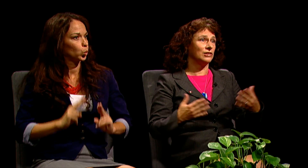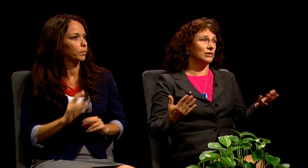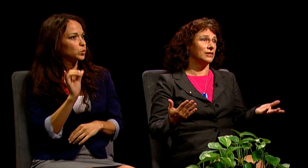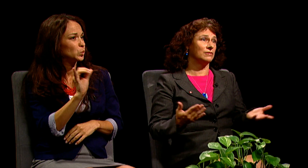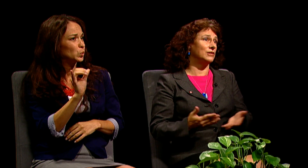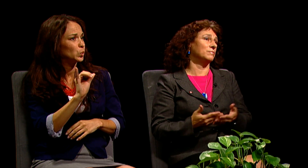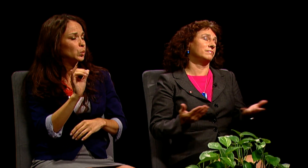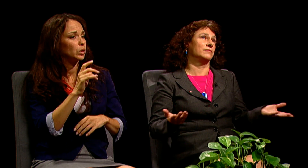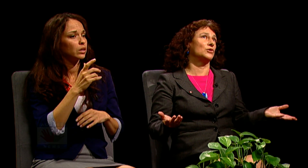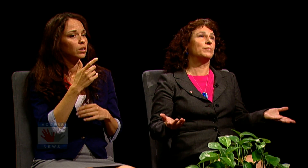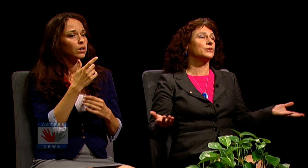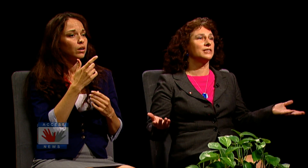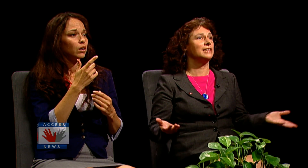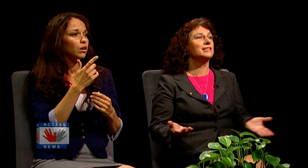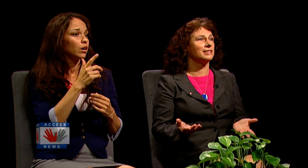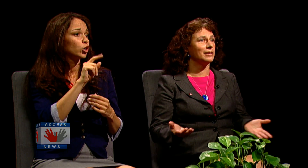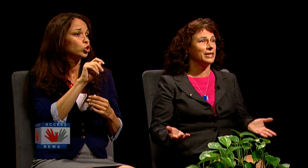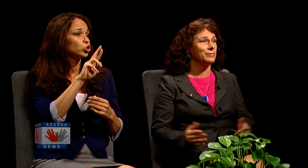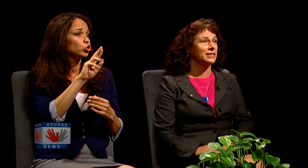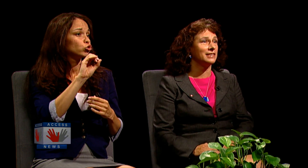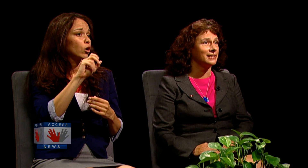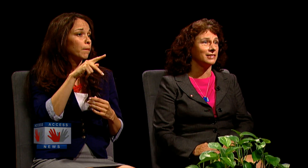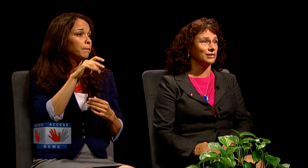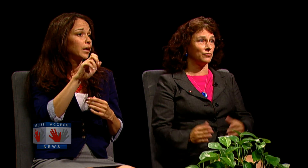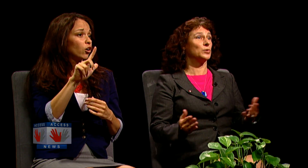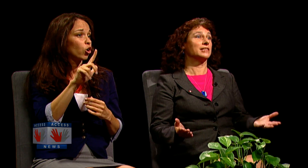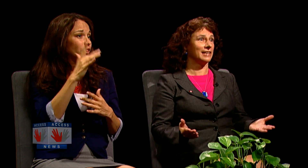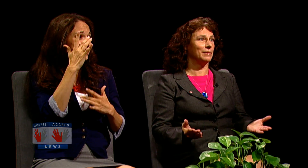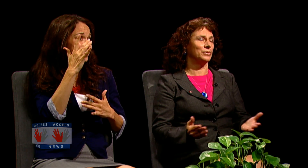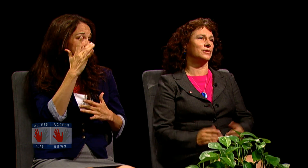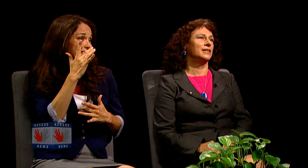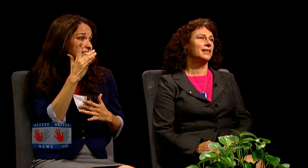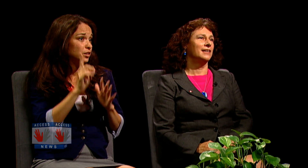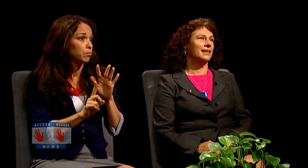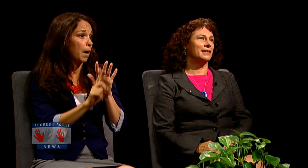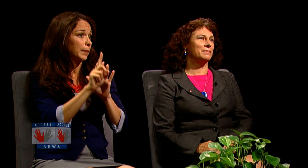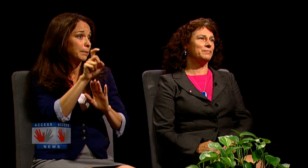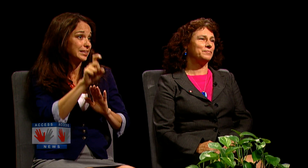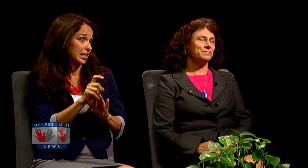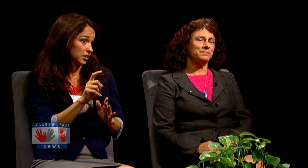like tropical diseases coming up into Texas, for example.